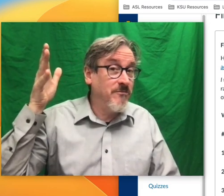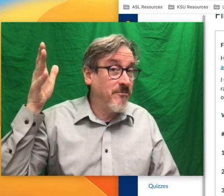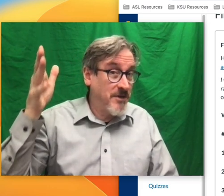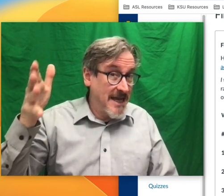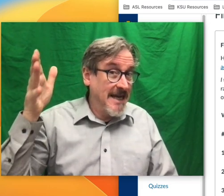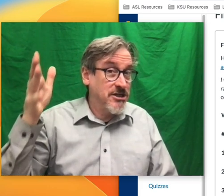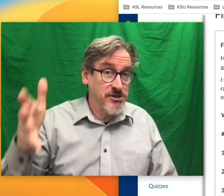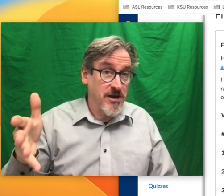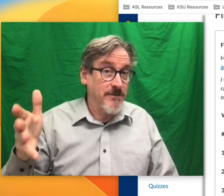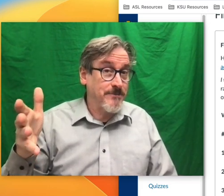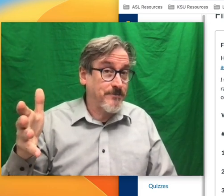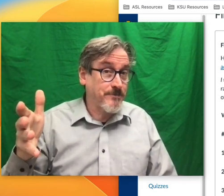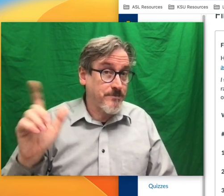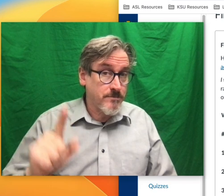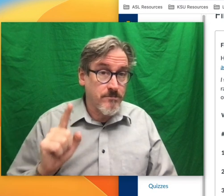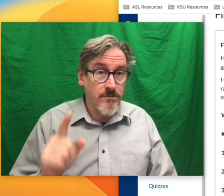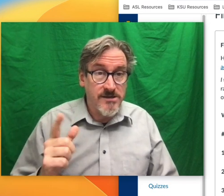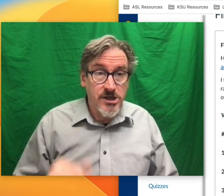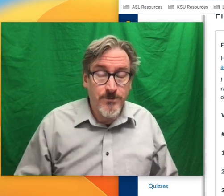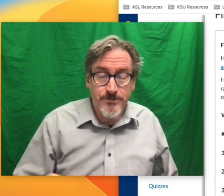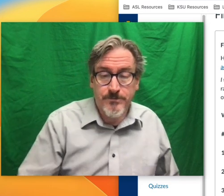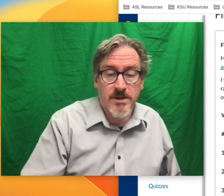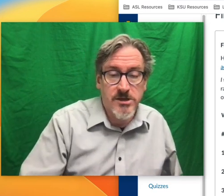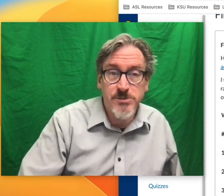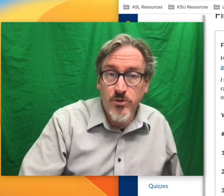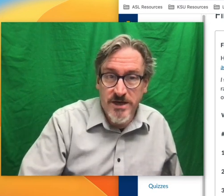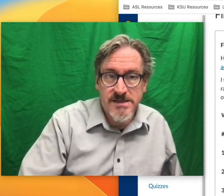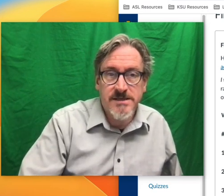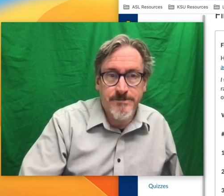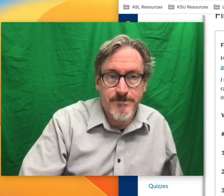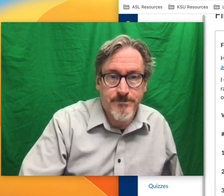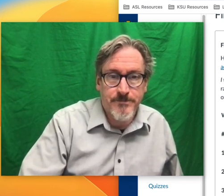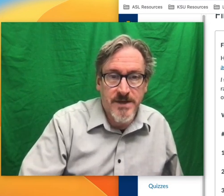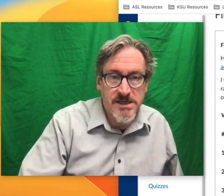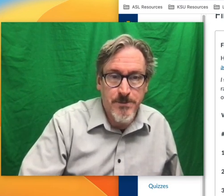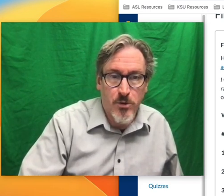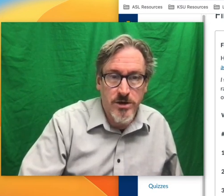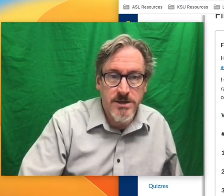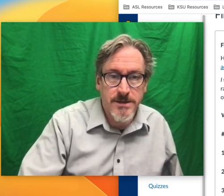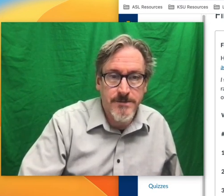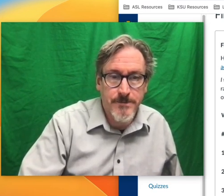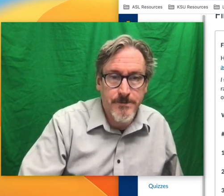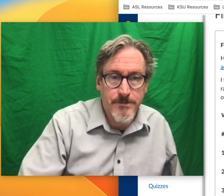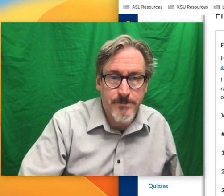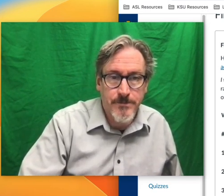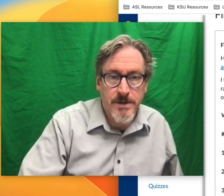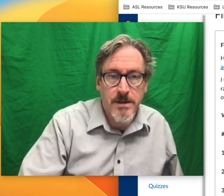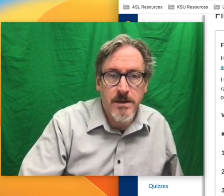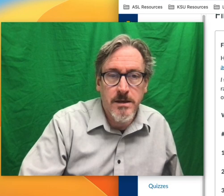of getting it just right. So smoothness is important.